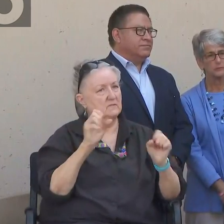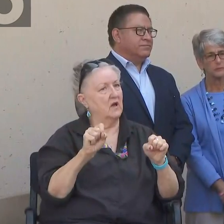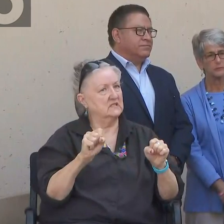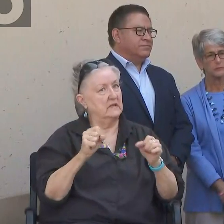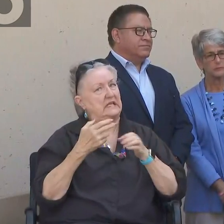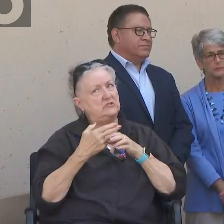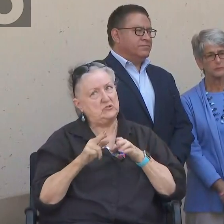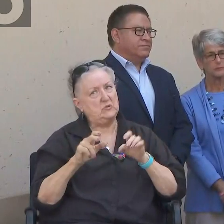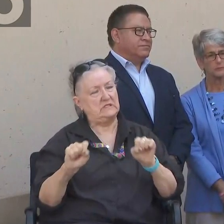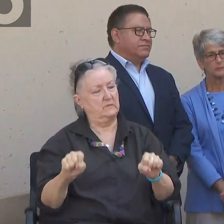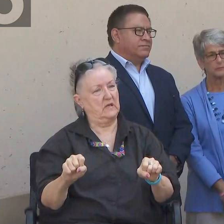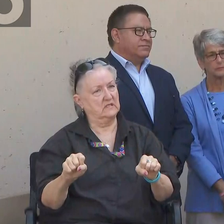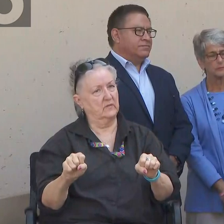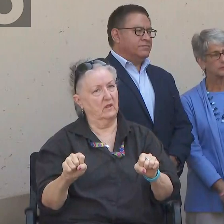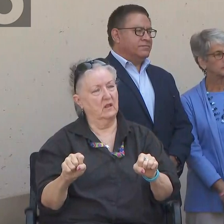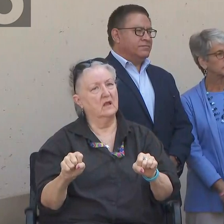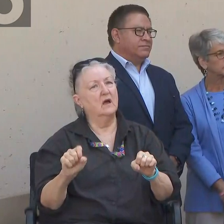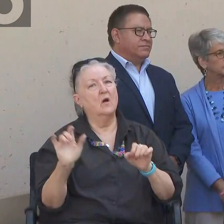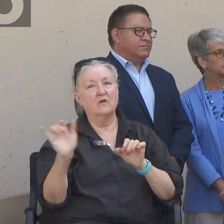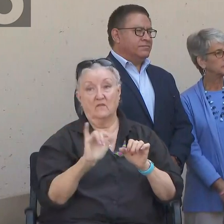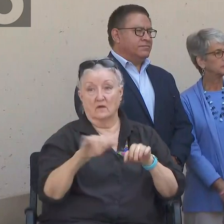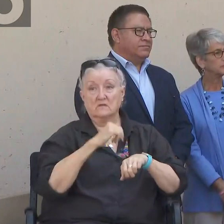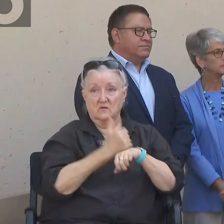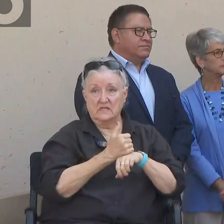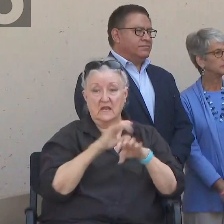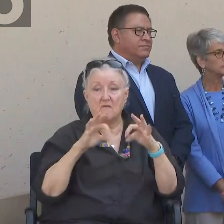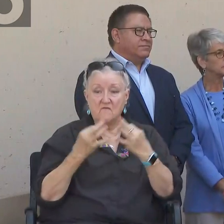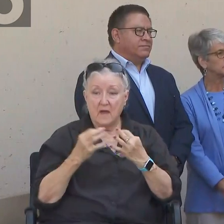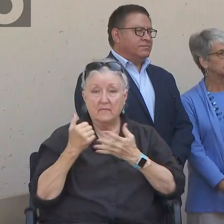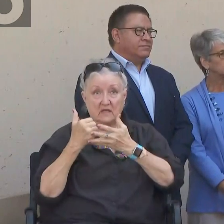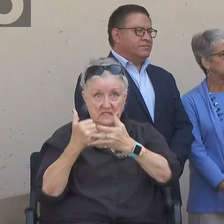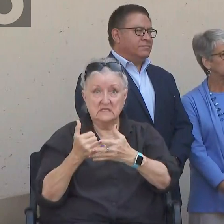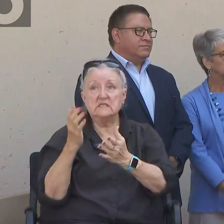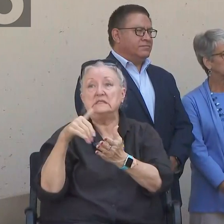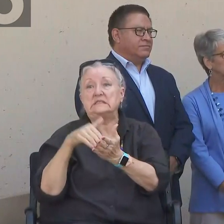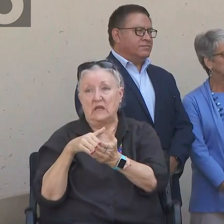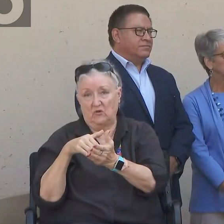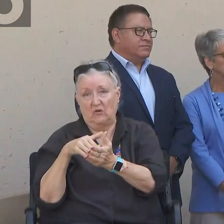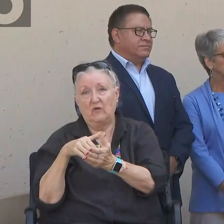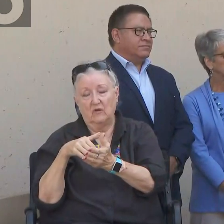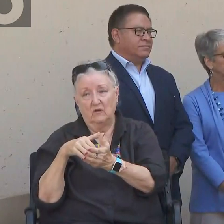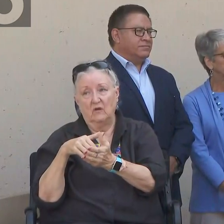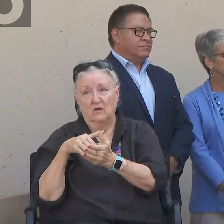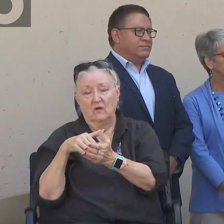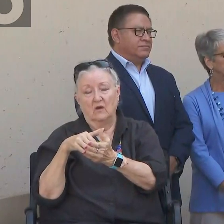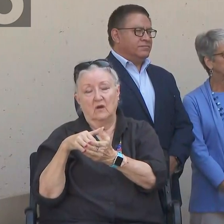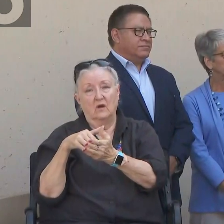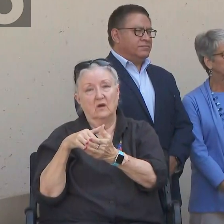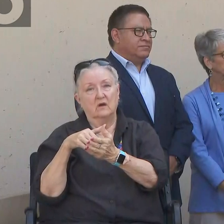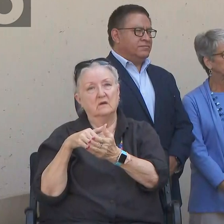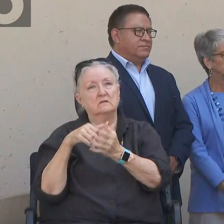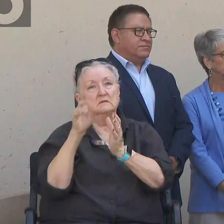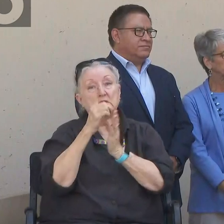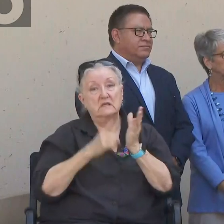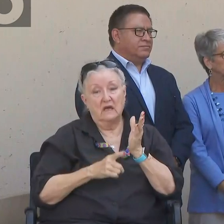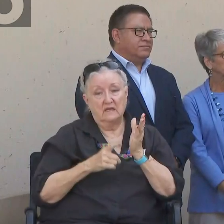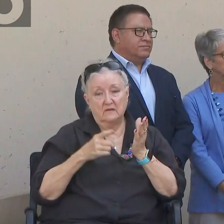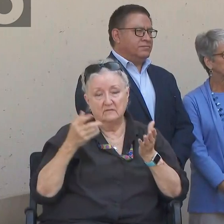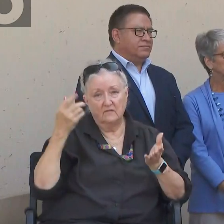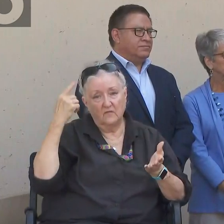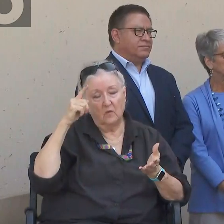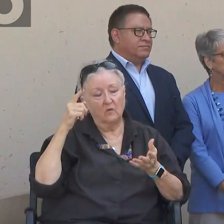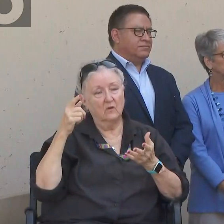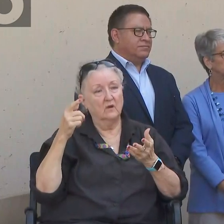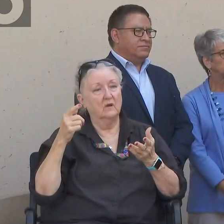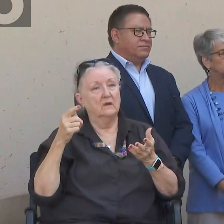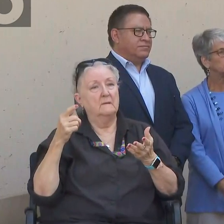as possible. We've also set up a family assistance center, which is designed to